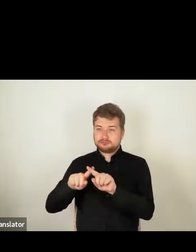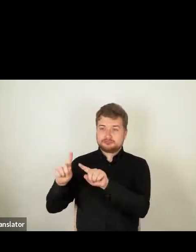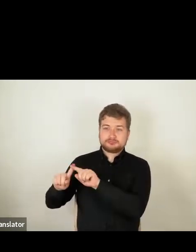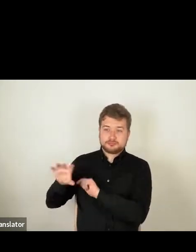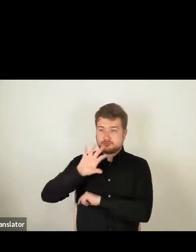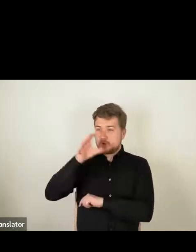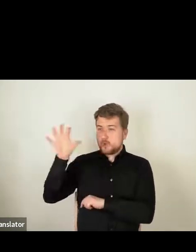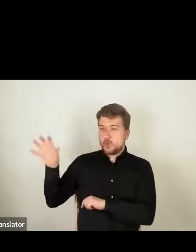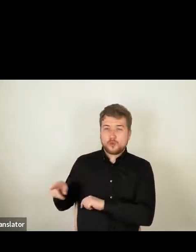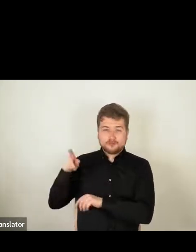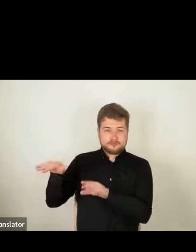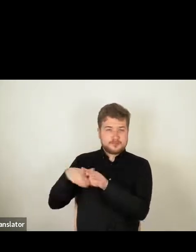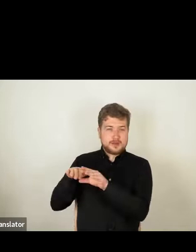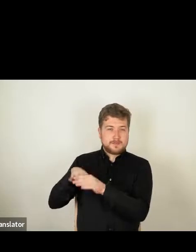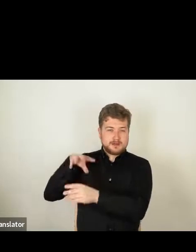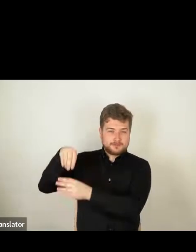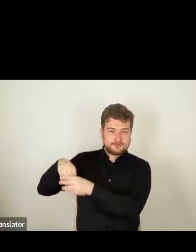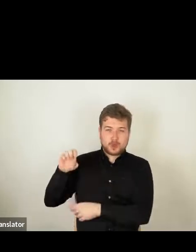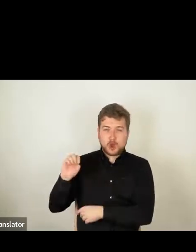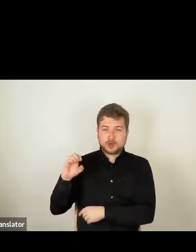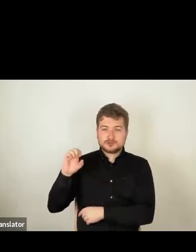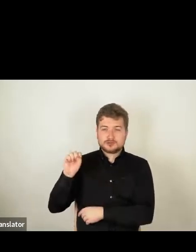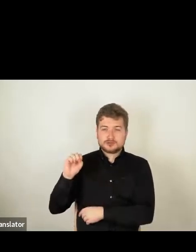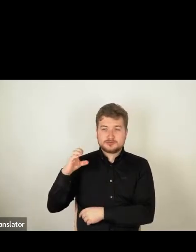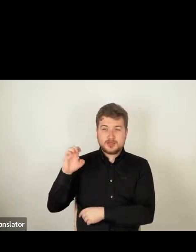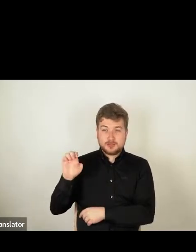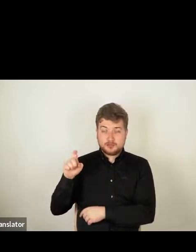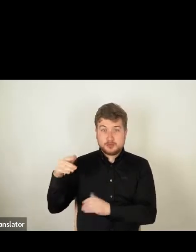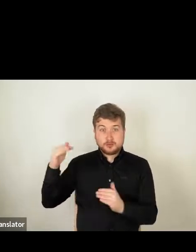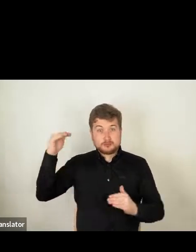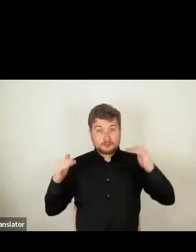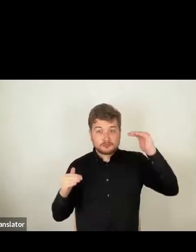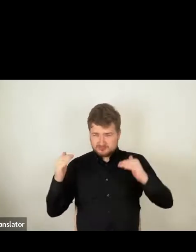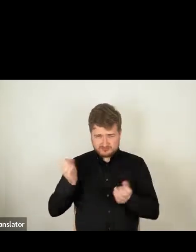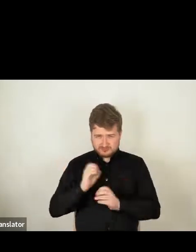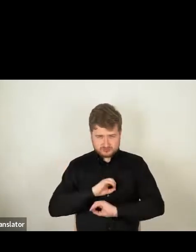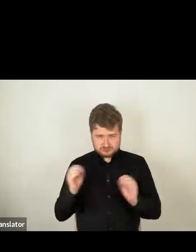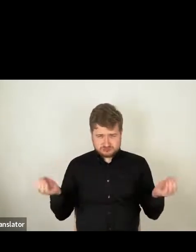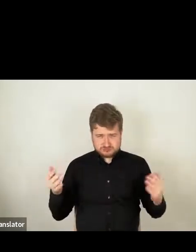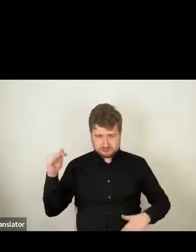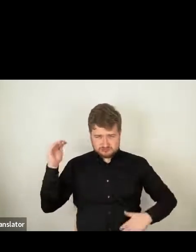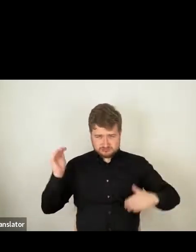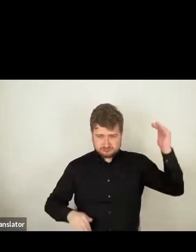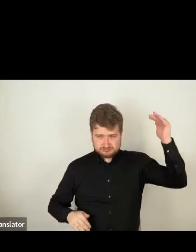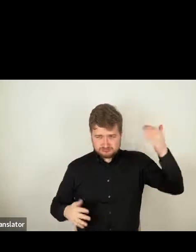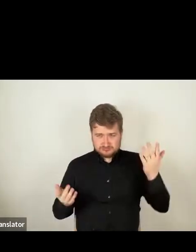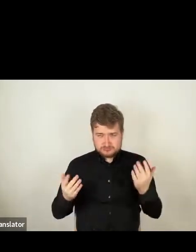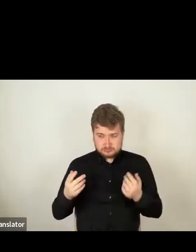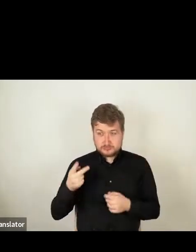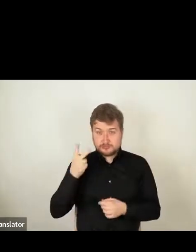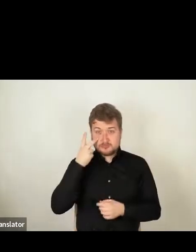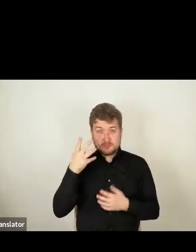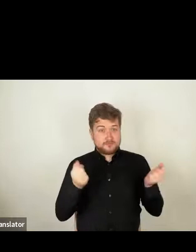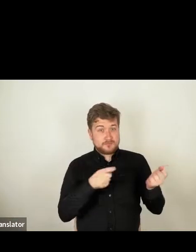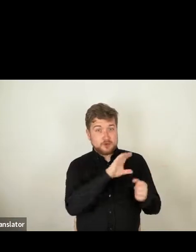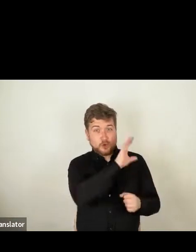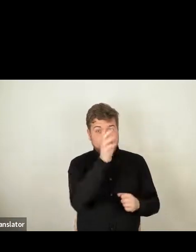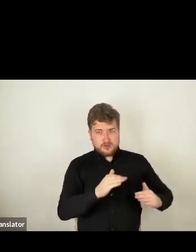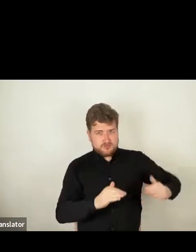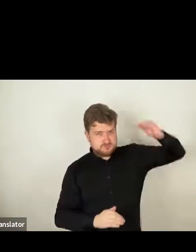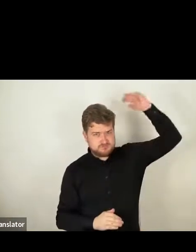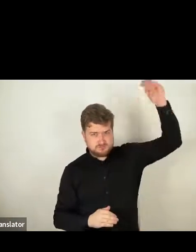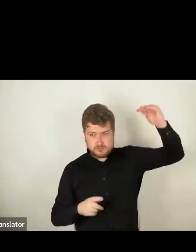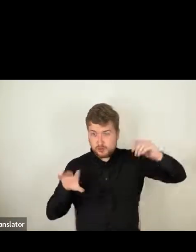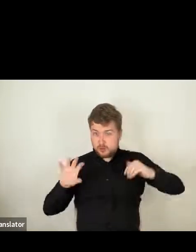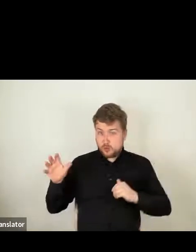across the region, that there are some places that are doing extremely well and some places that are not. And so the idea is to get